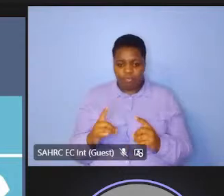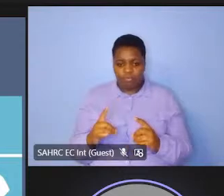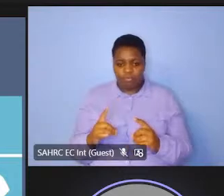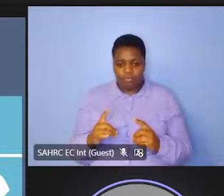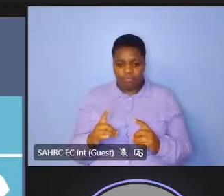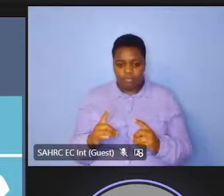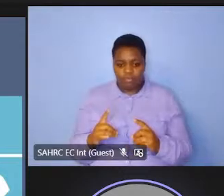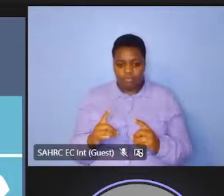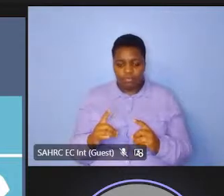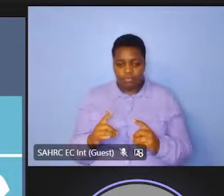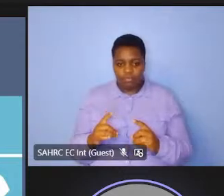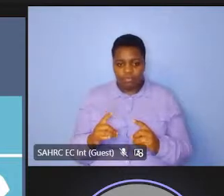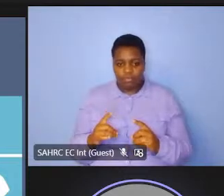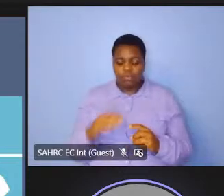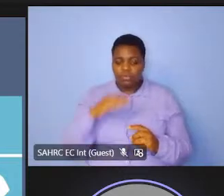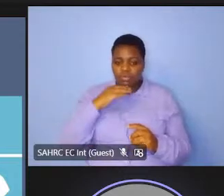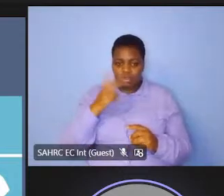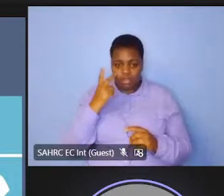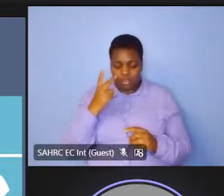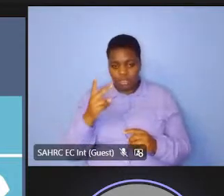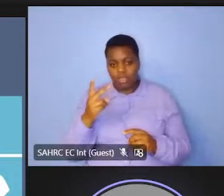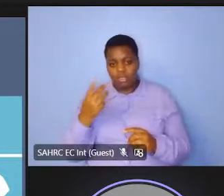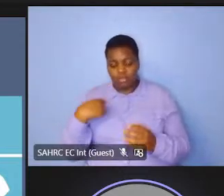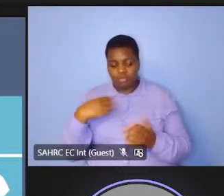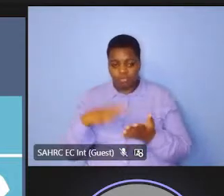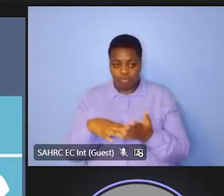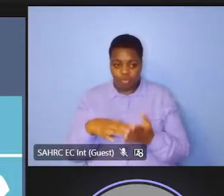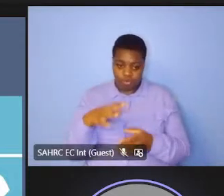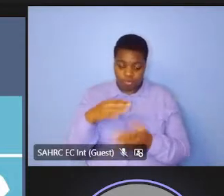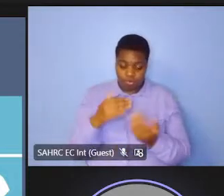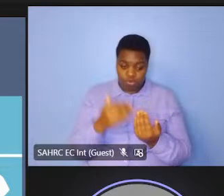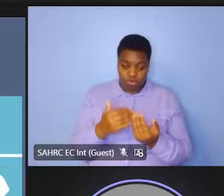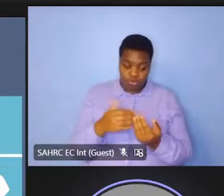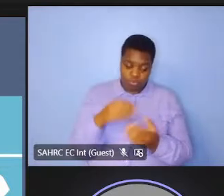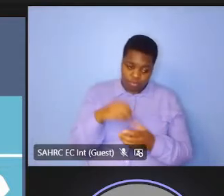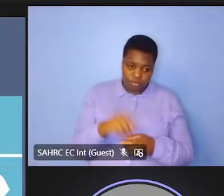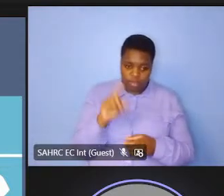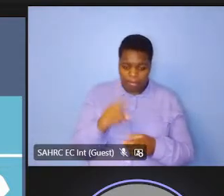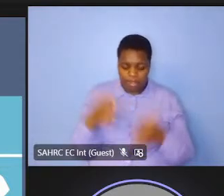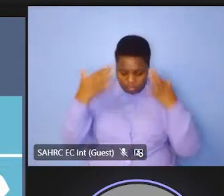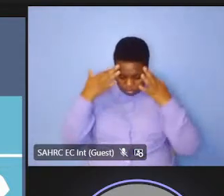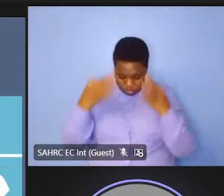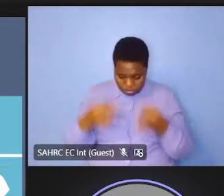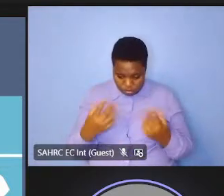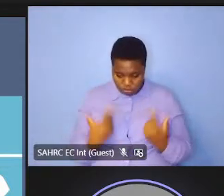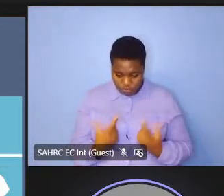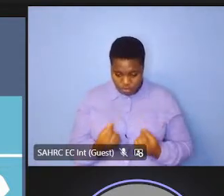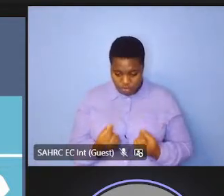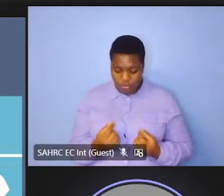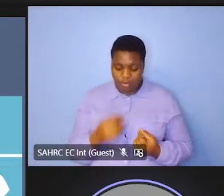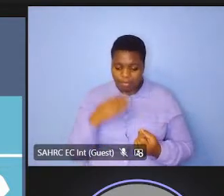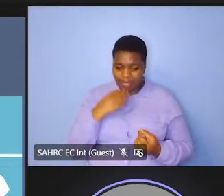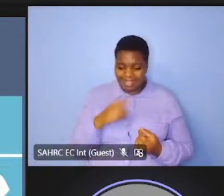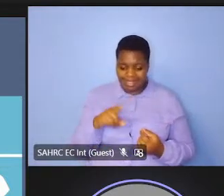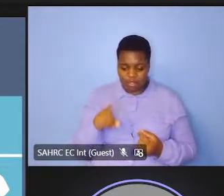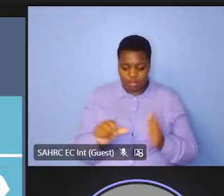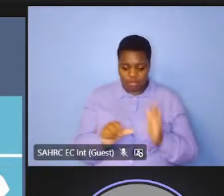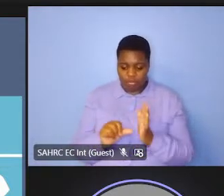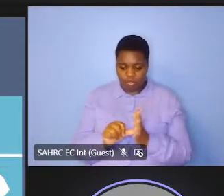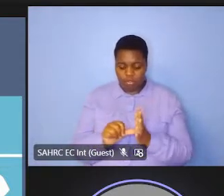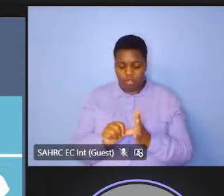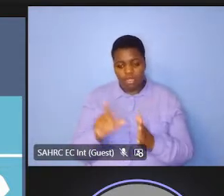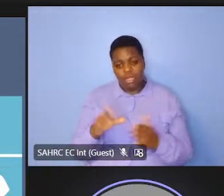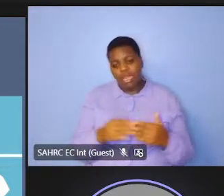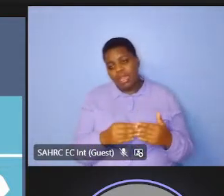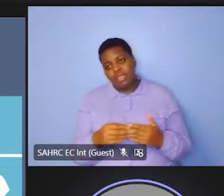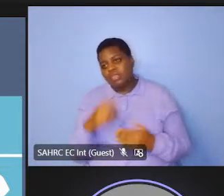that uniforms in schools should only be retained by those who choose to do so. So that's important. The guideline doesn't say that